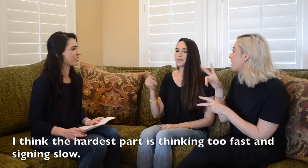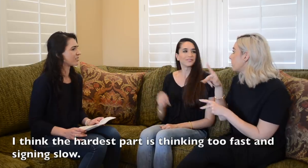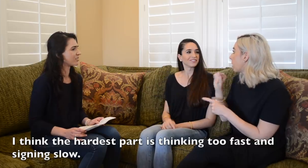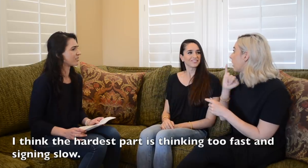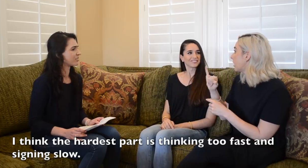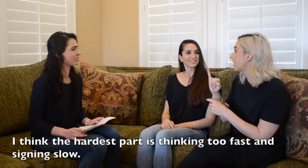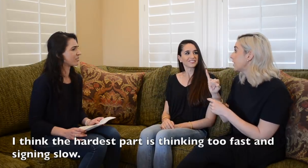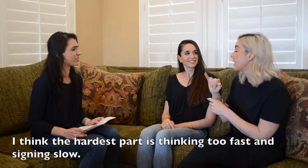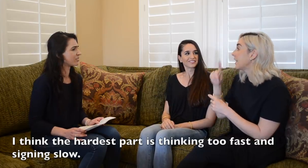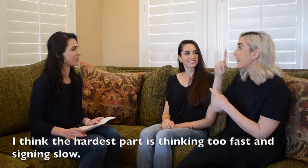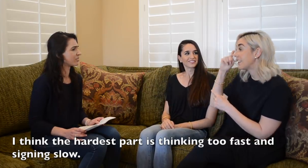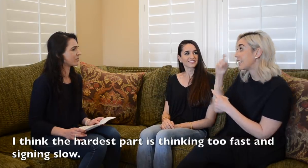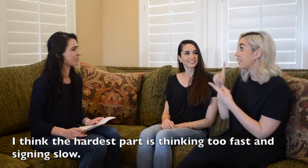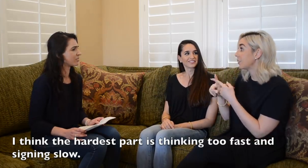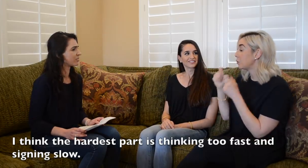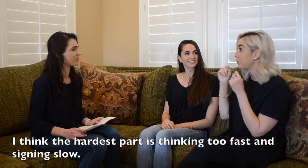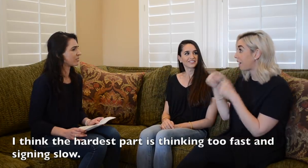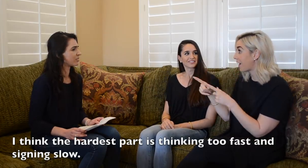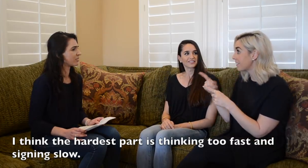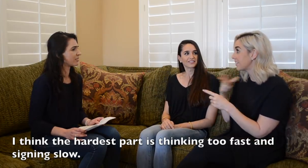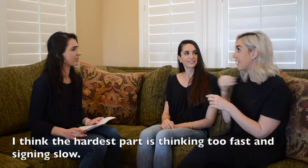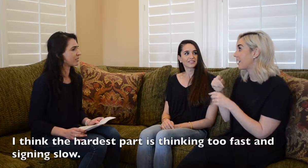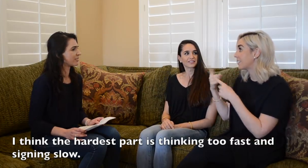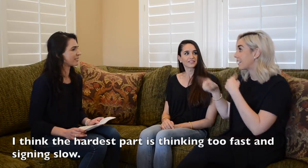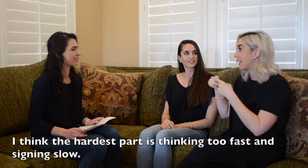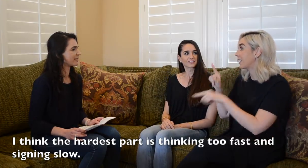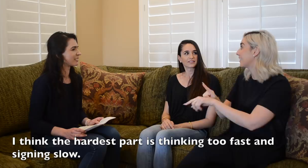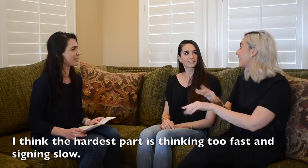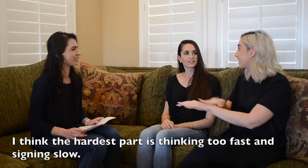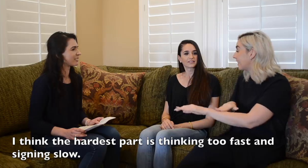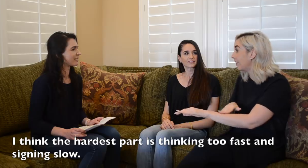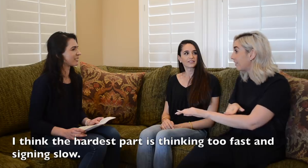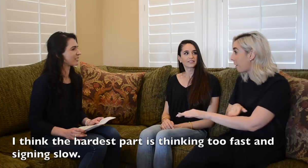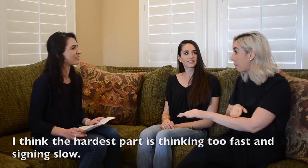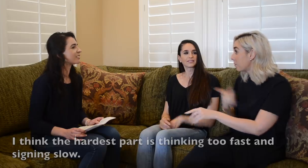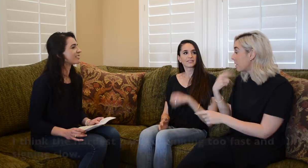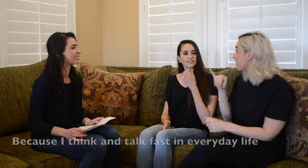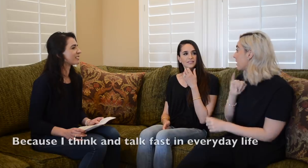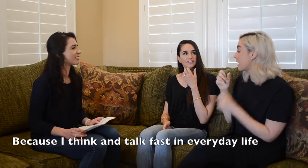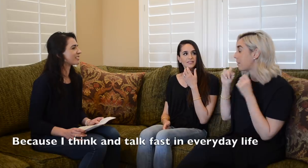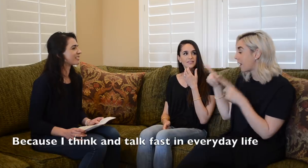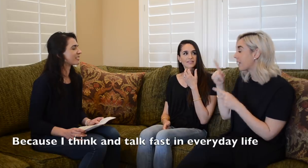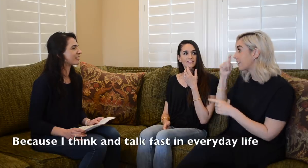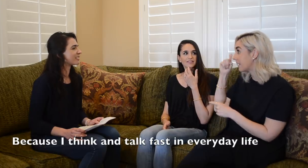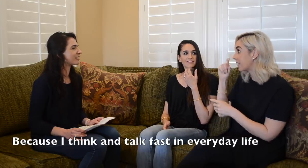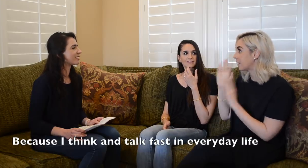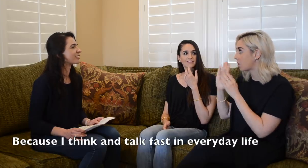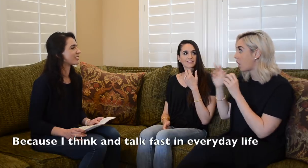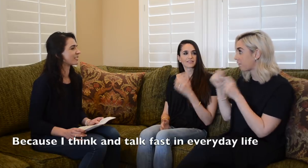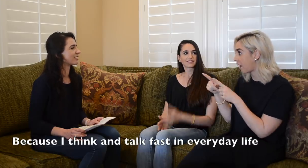hardest part is thinking too fast and signing slow, because I think and talk